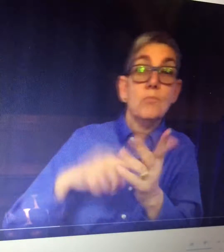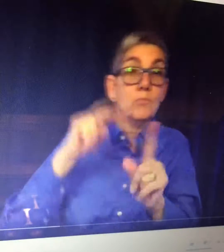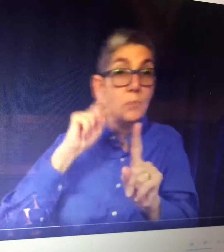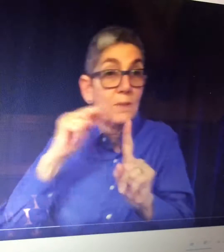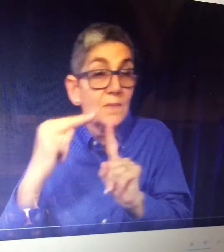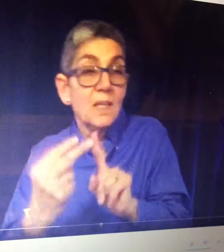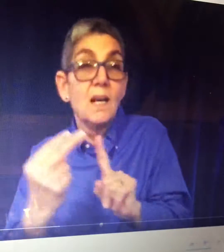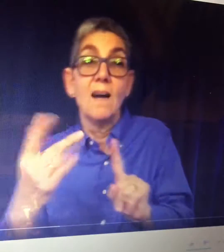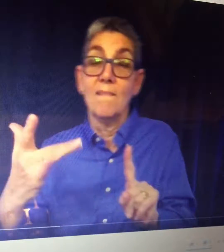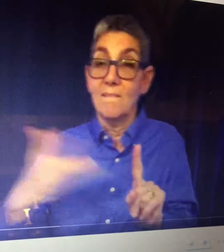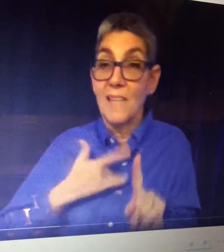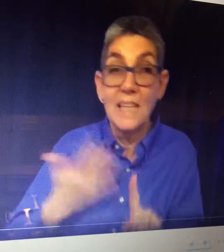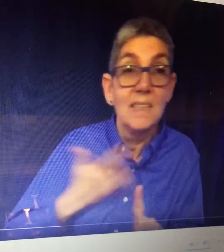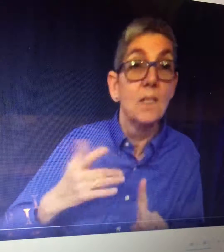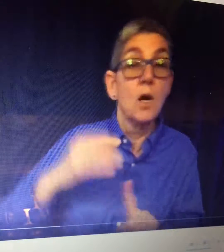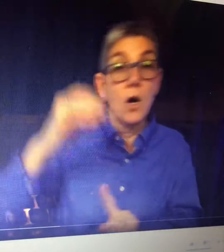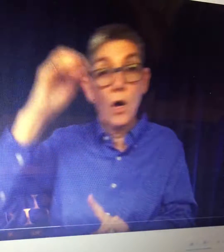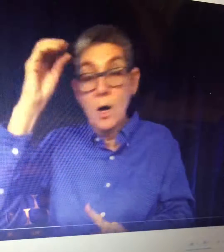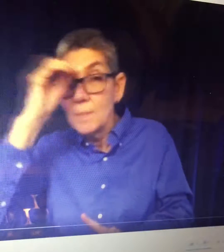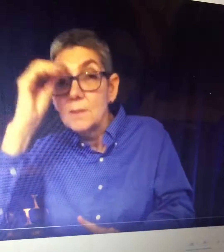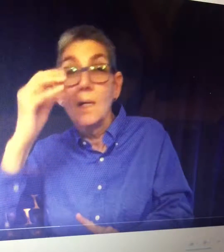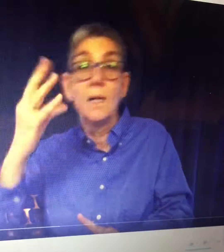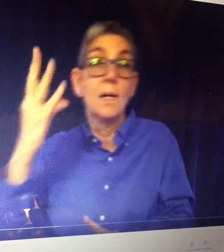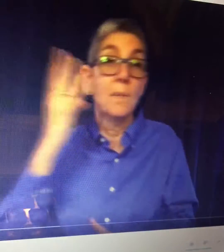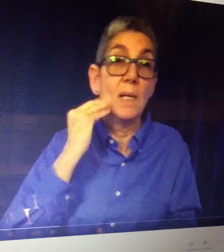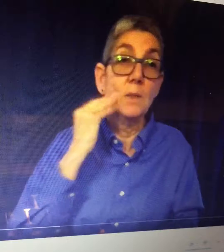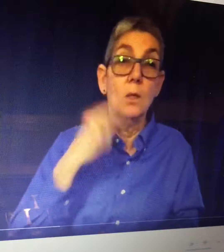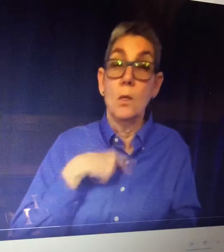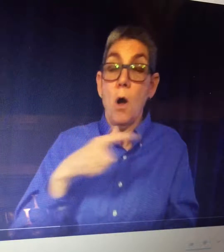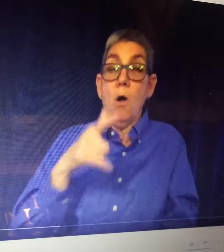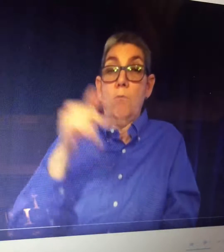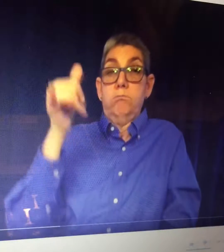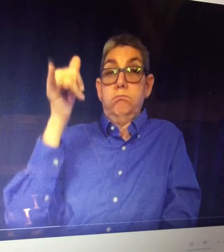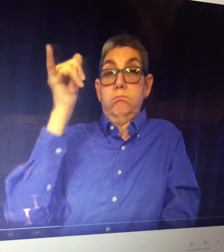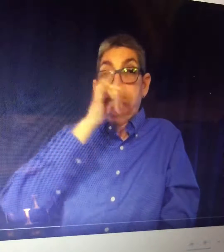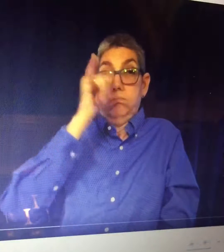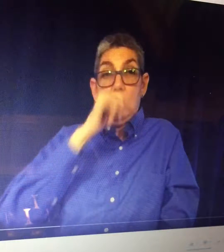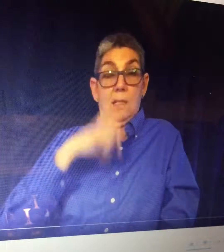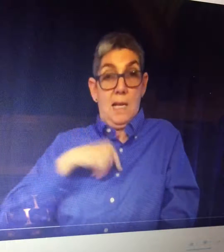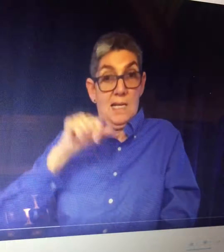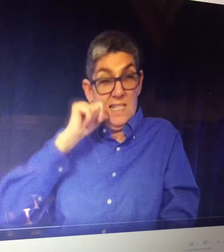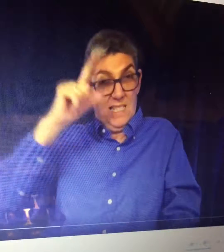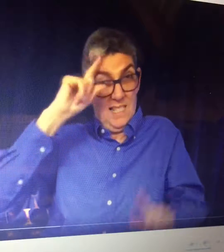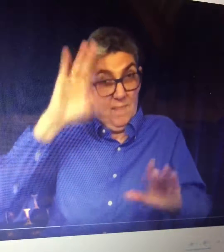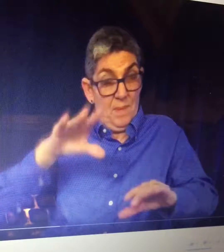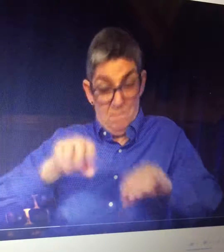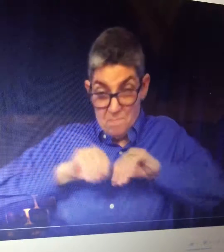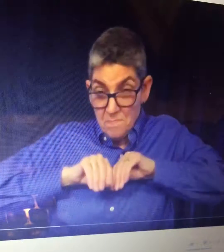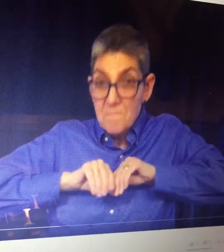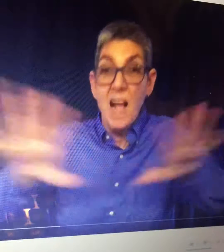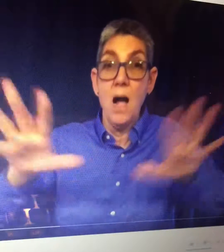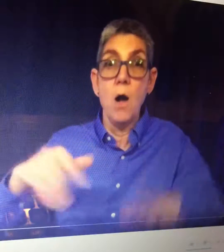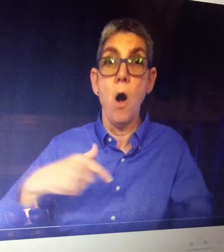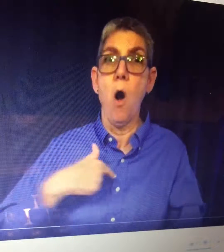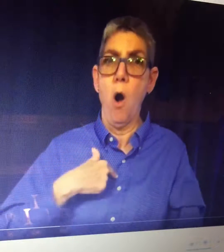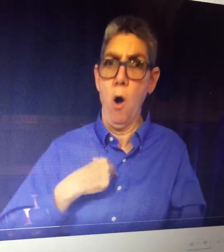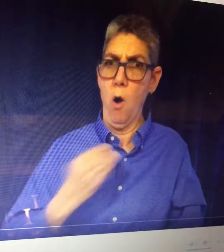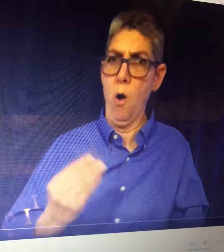your discussion, perspective, feelings, opinions, experience. Wow, that just